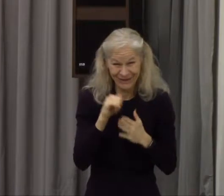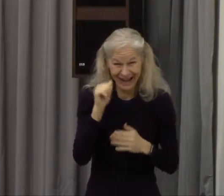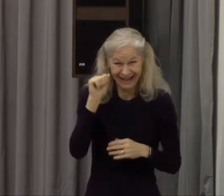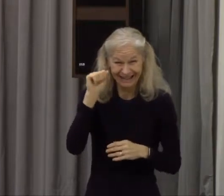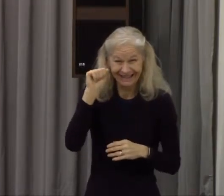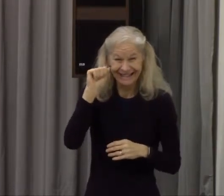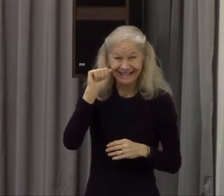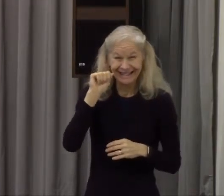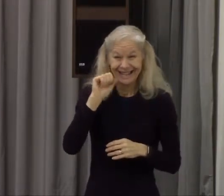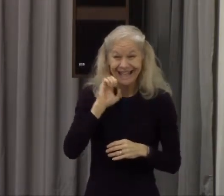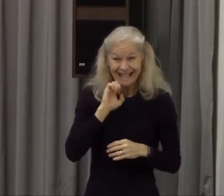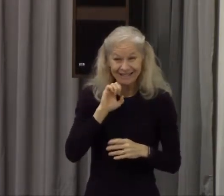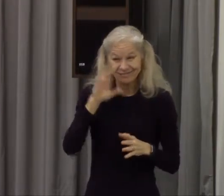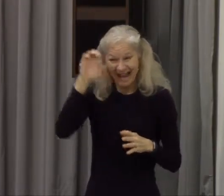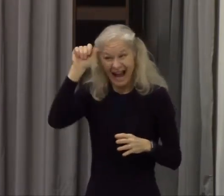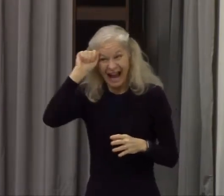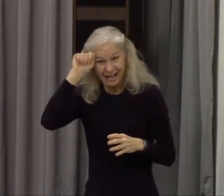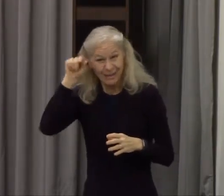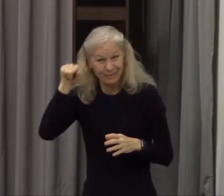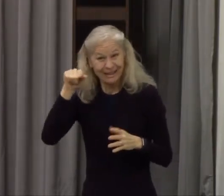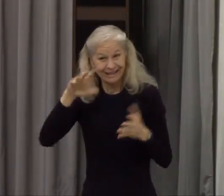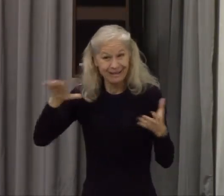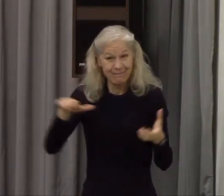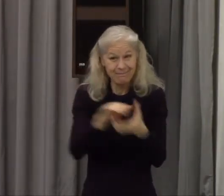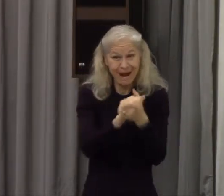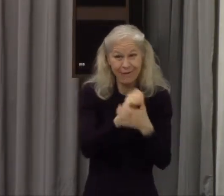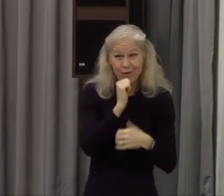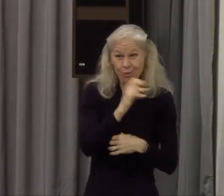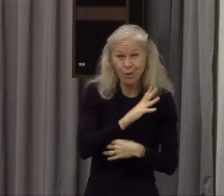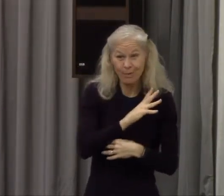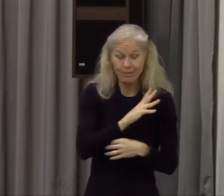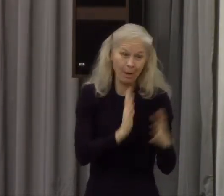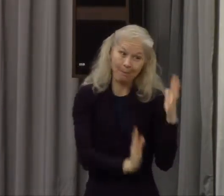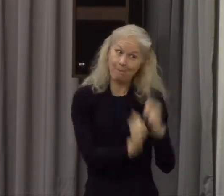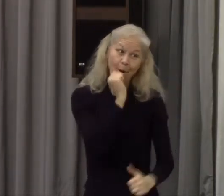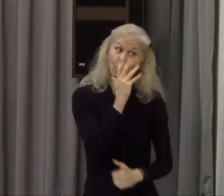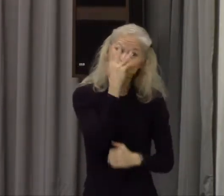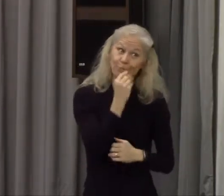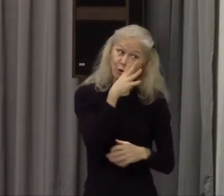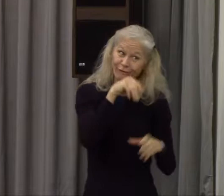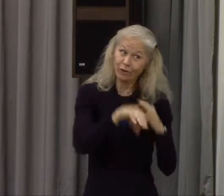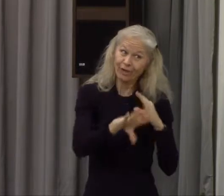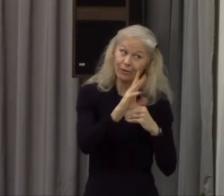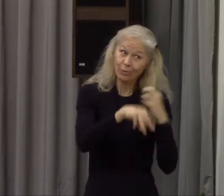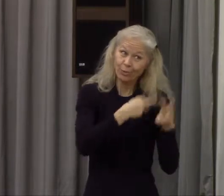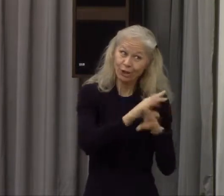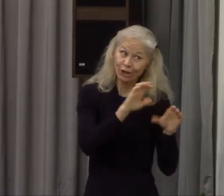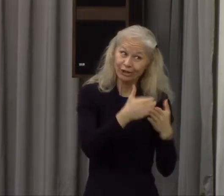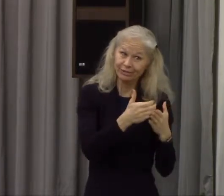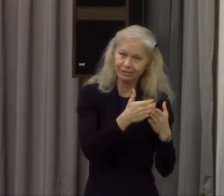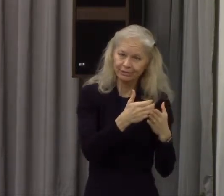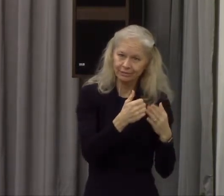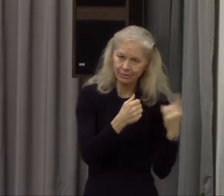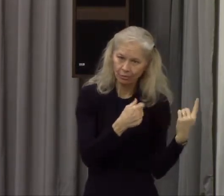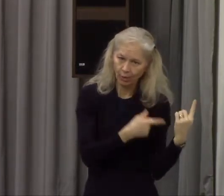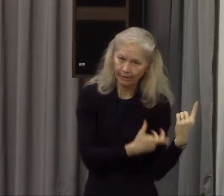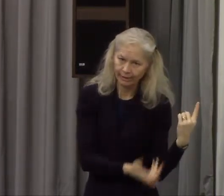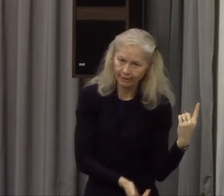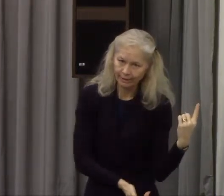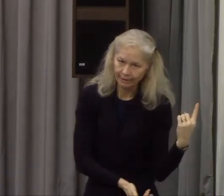And it started. But then what happened? They sinned against God. And sin came